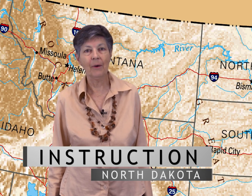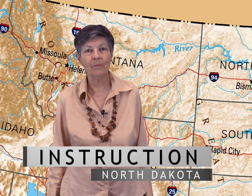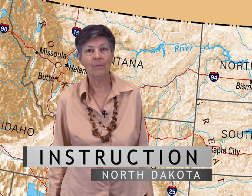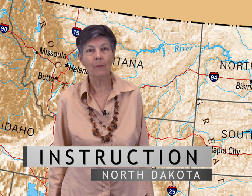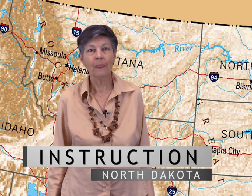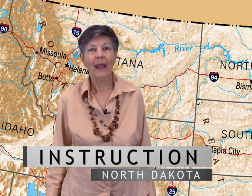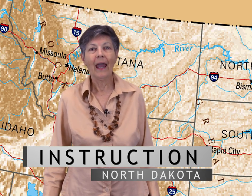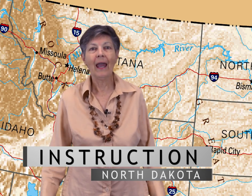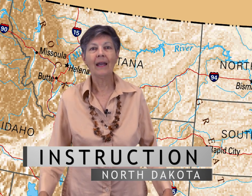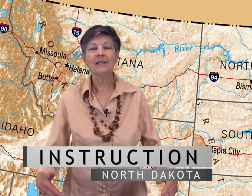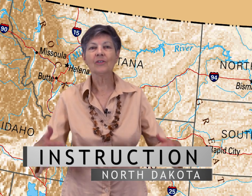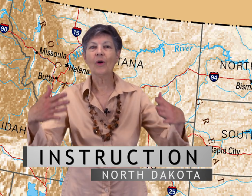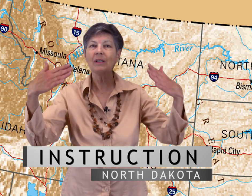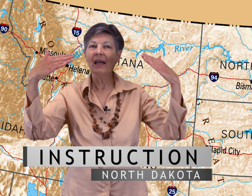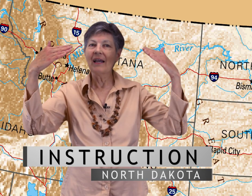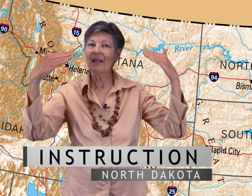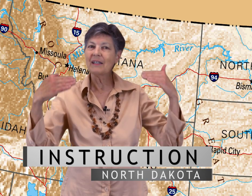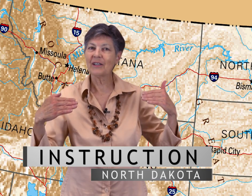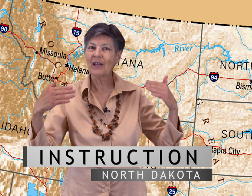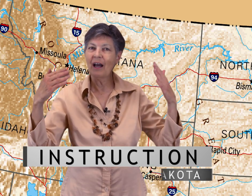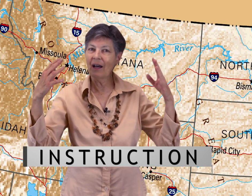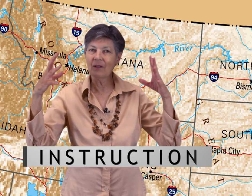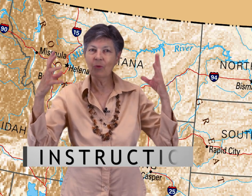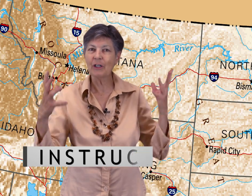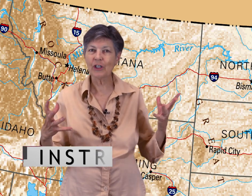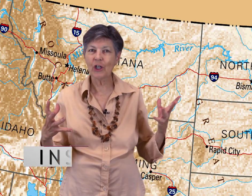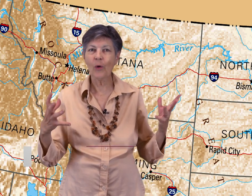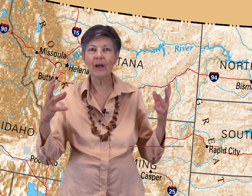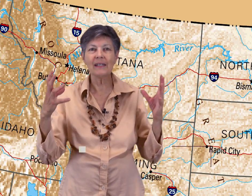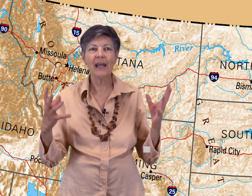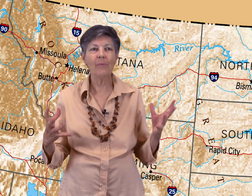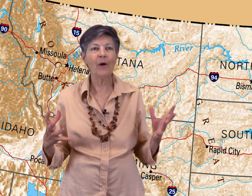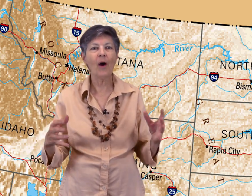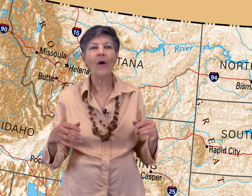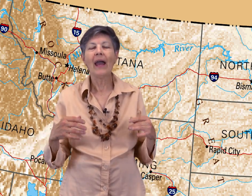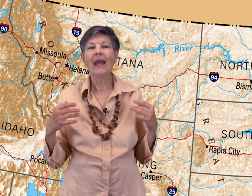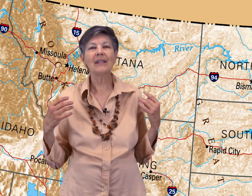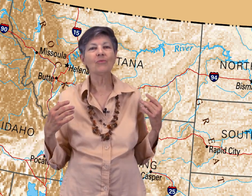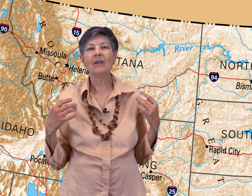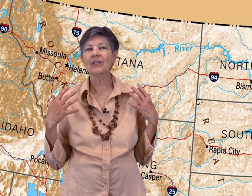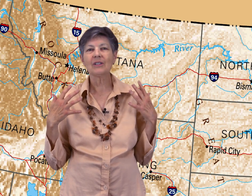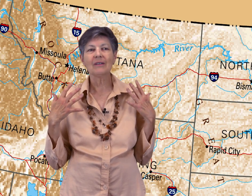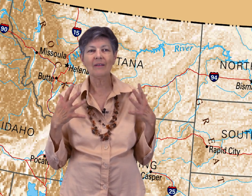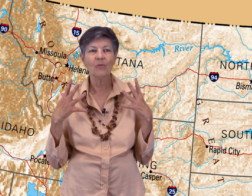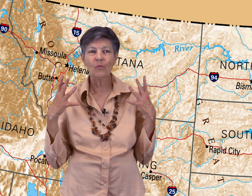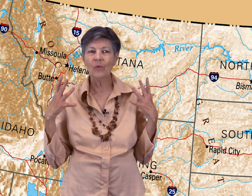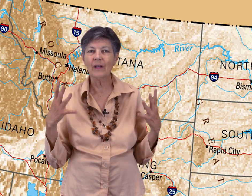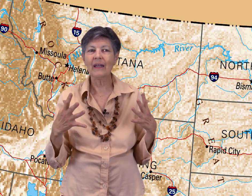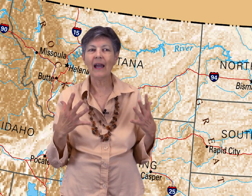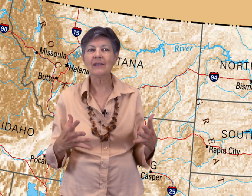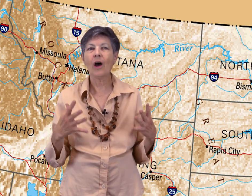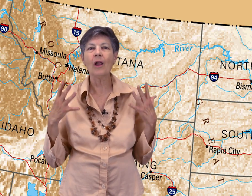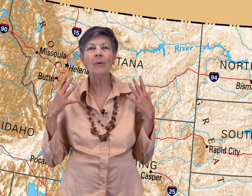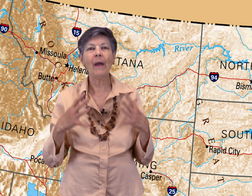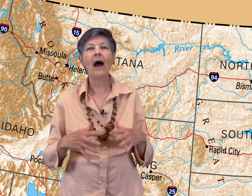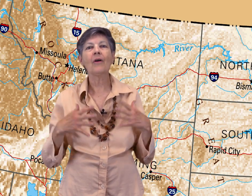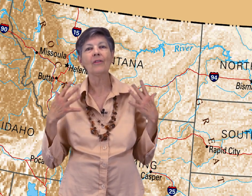Hymn. And it's a little bit slower in tempo. It's just really nice, all about